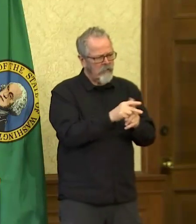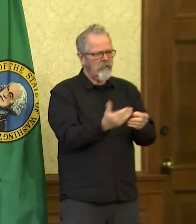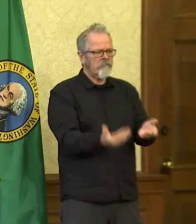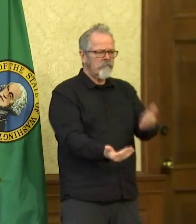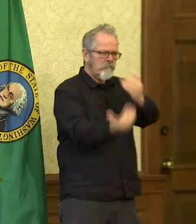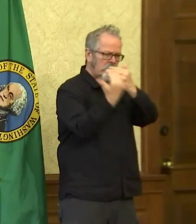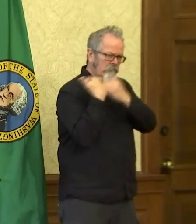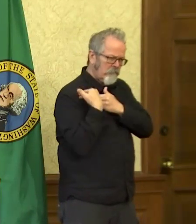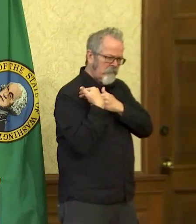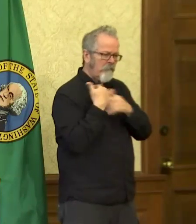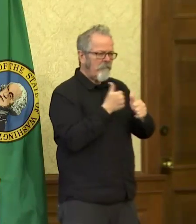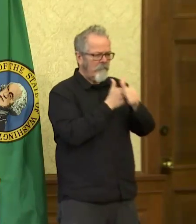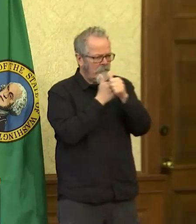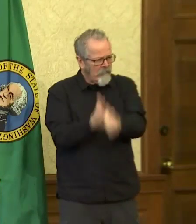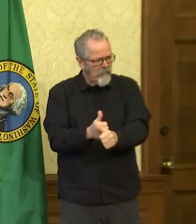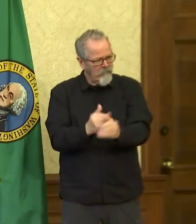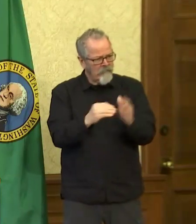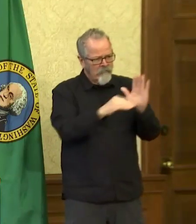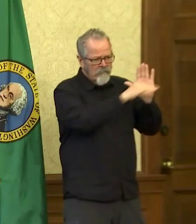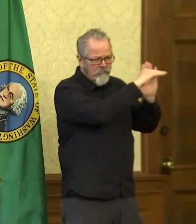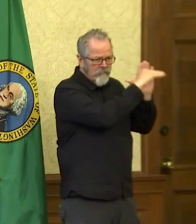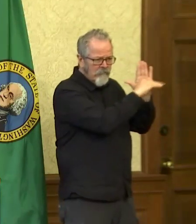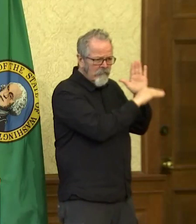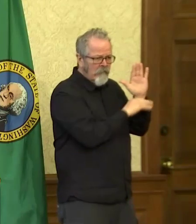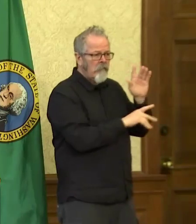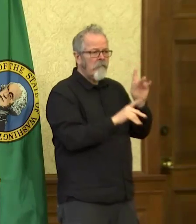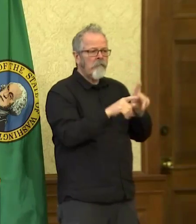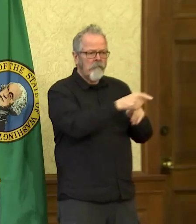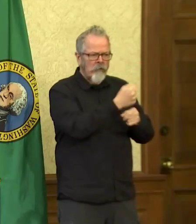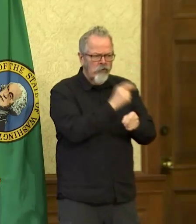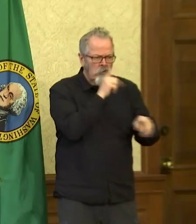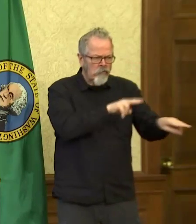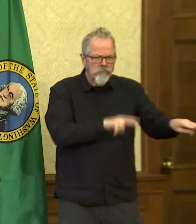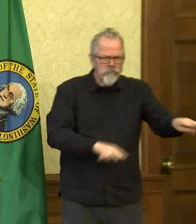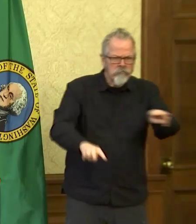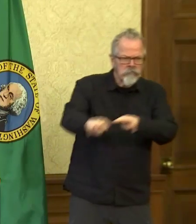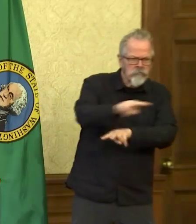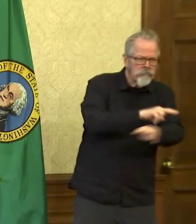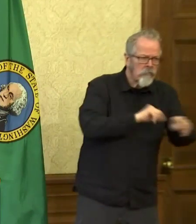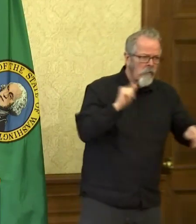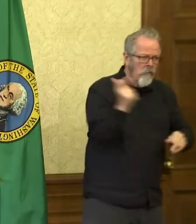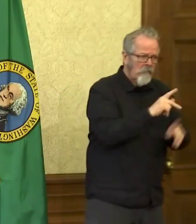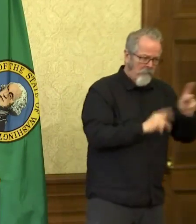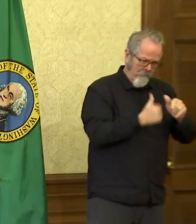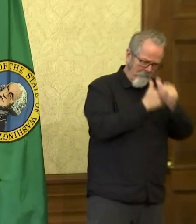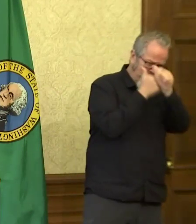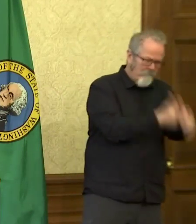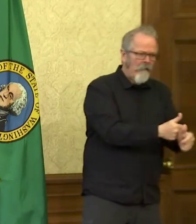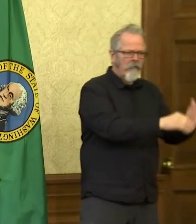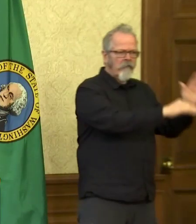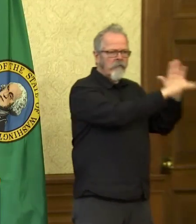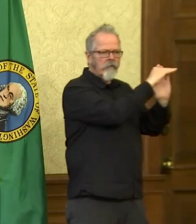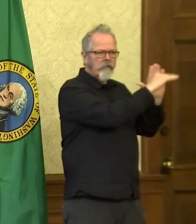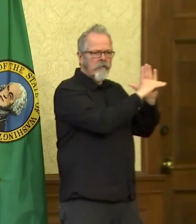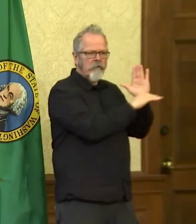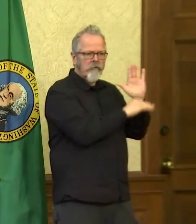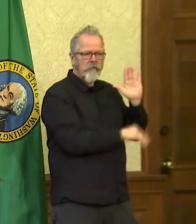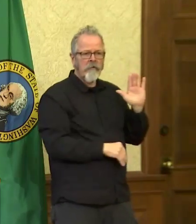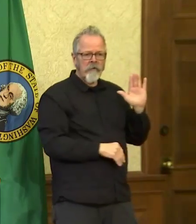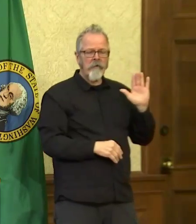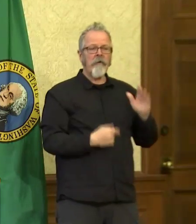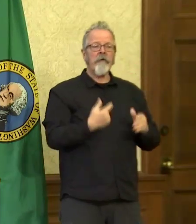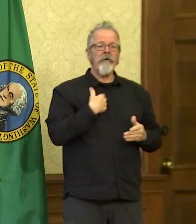upper management periodically to make themselves available at the job site so they actually see what their workers